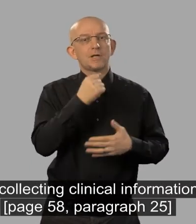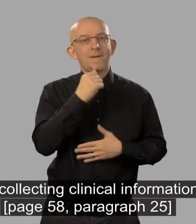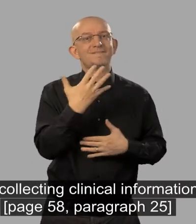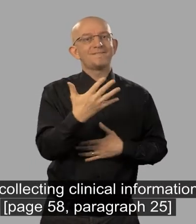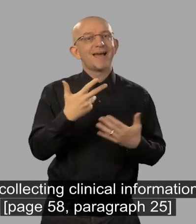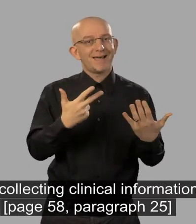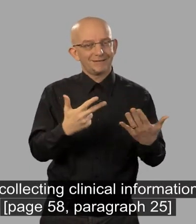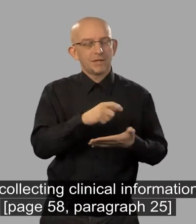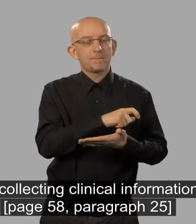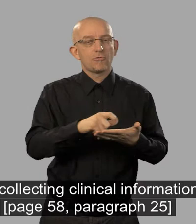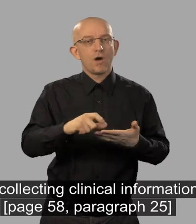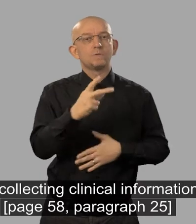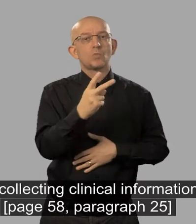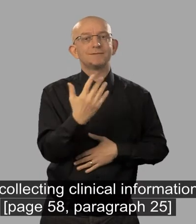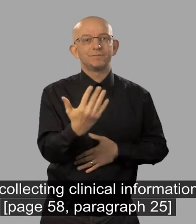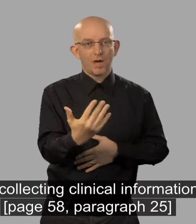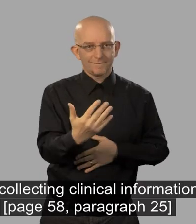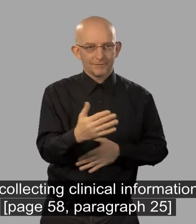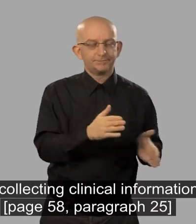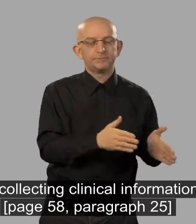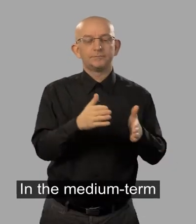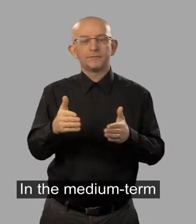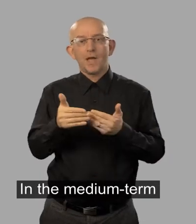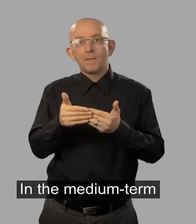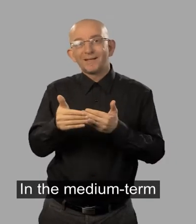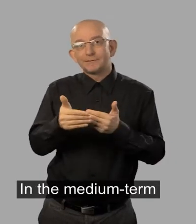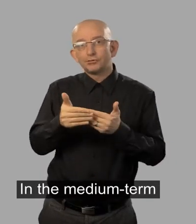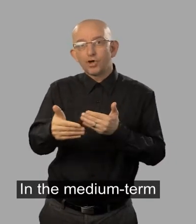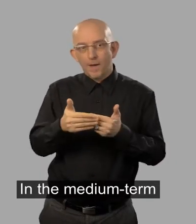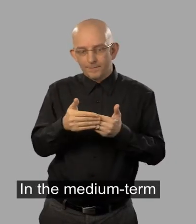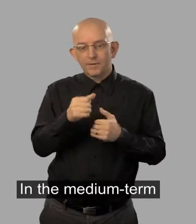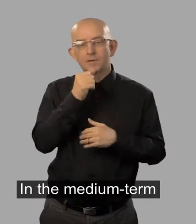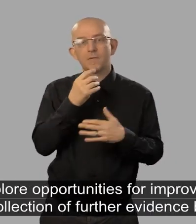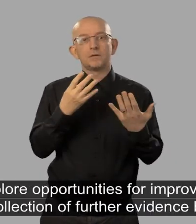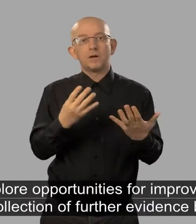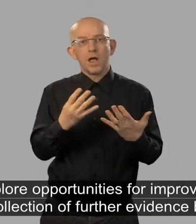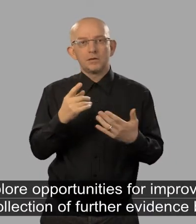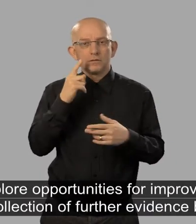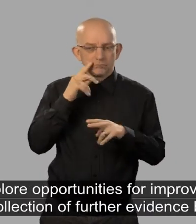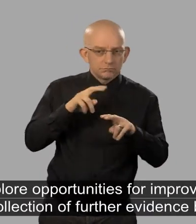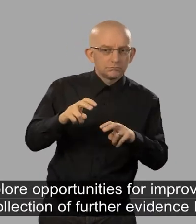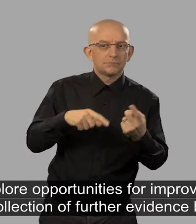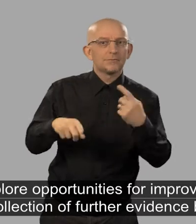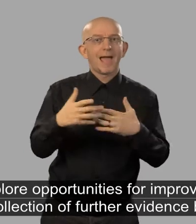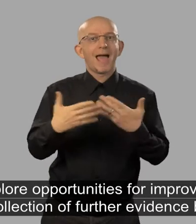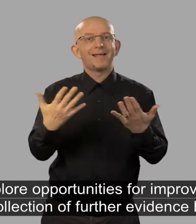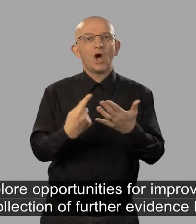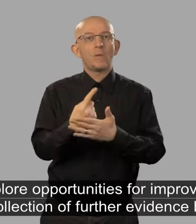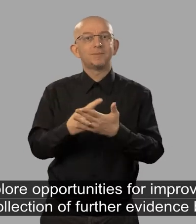Page 58, paragraph 25. In the medium term, 9. Explore